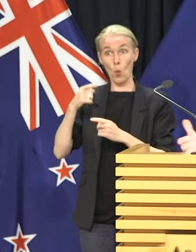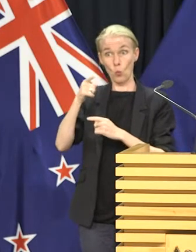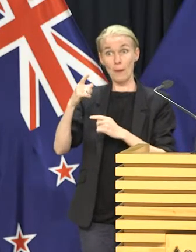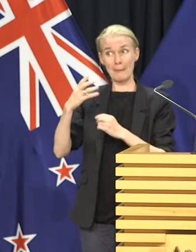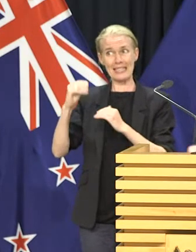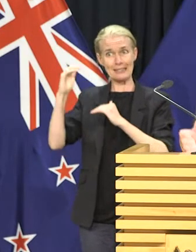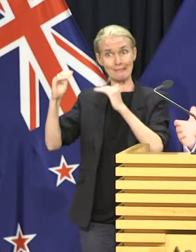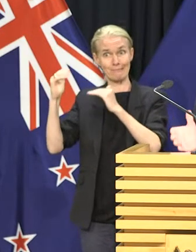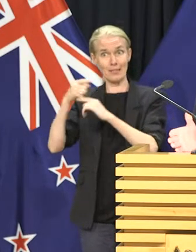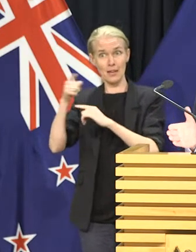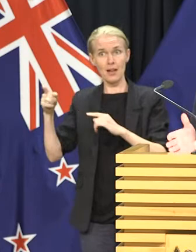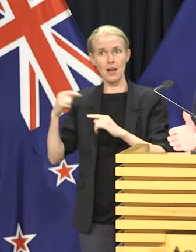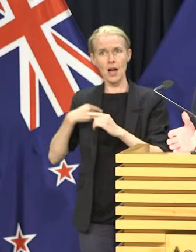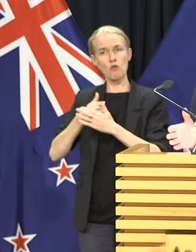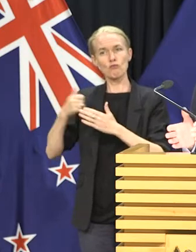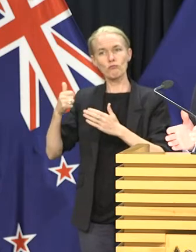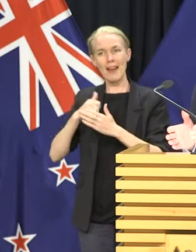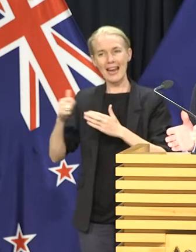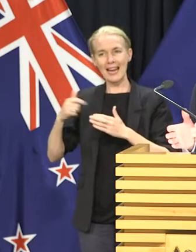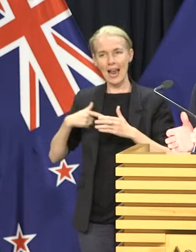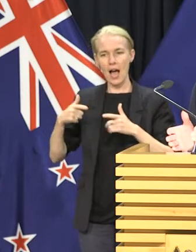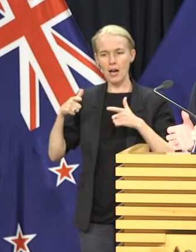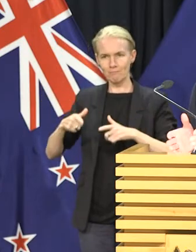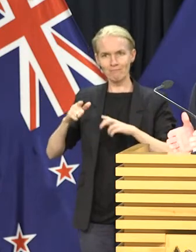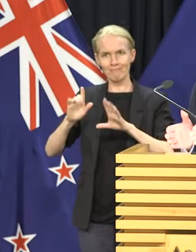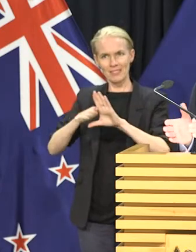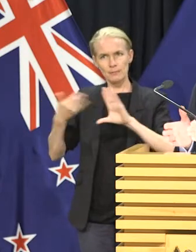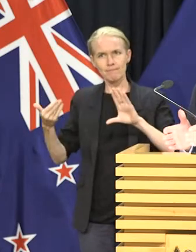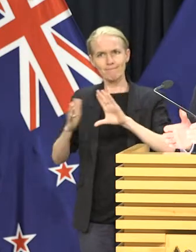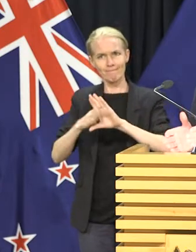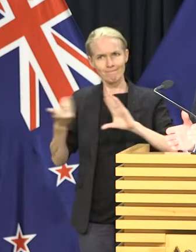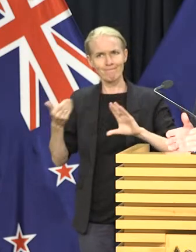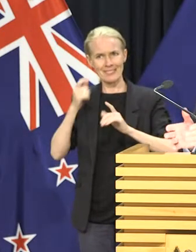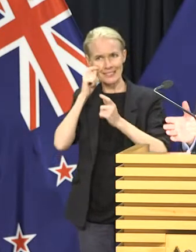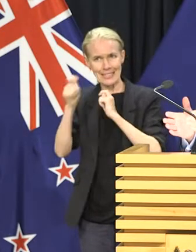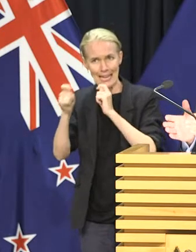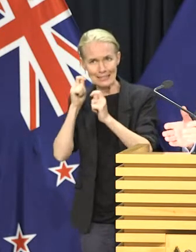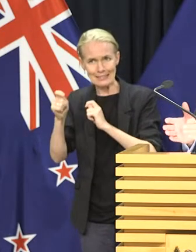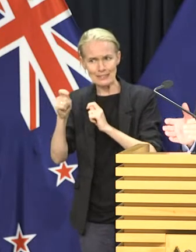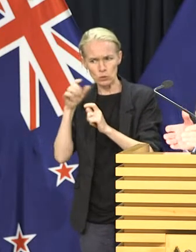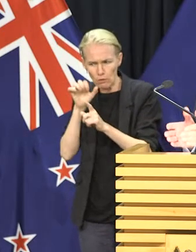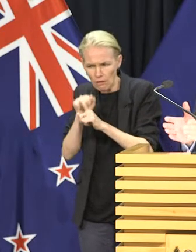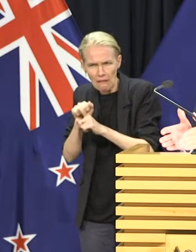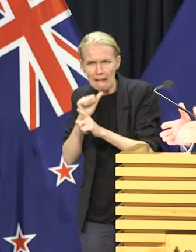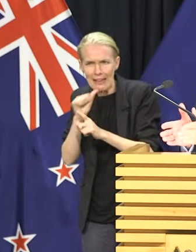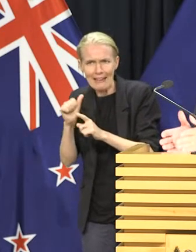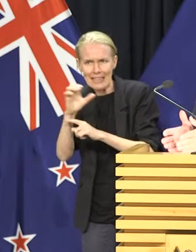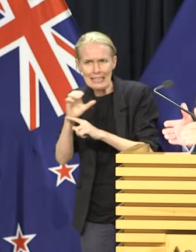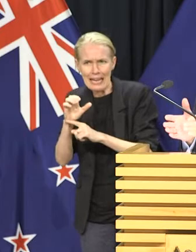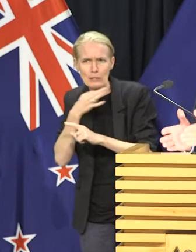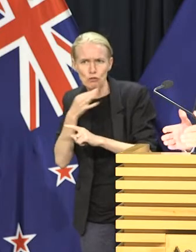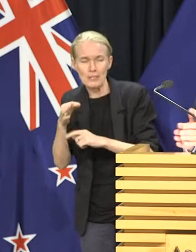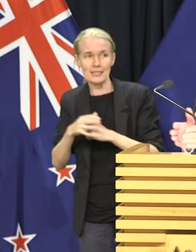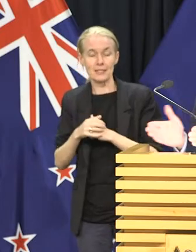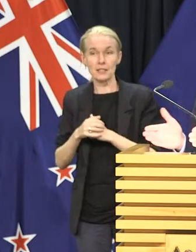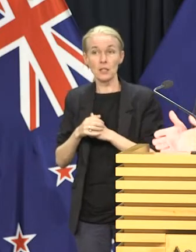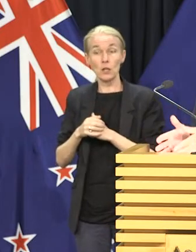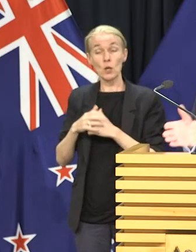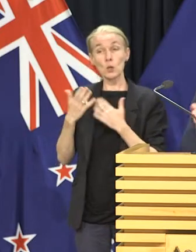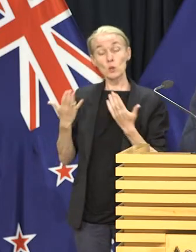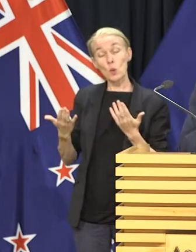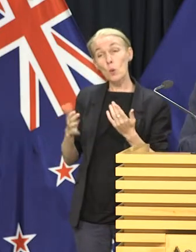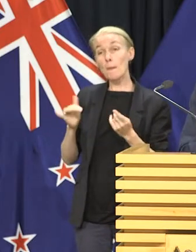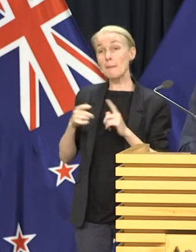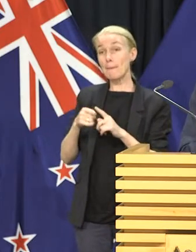try and improve that. The key decision and the key next step is to move that program from being a pap smear-based program, a